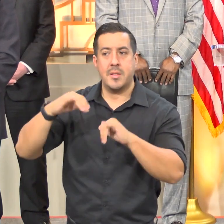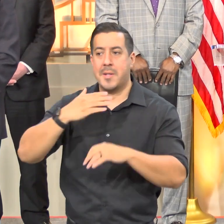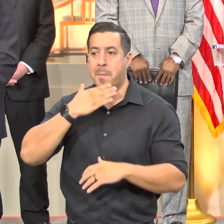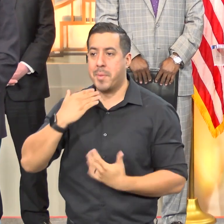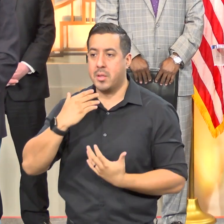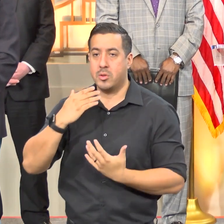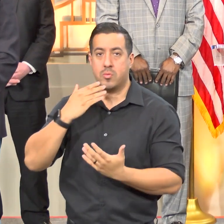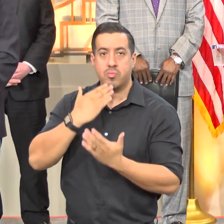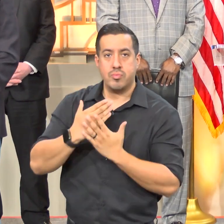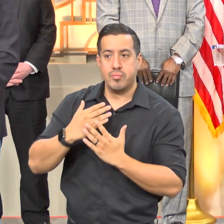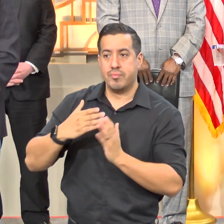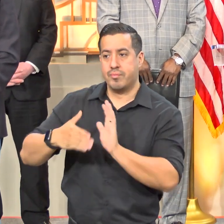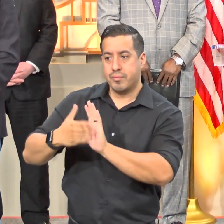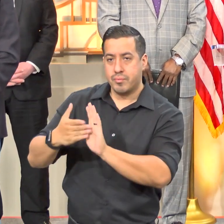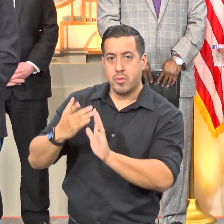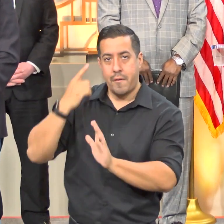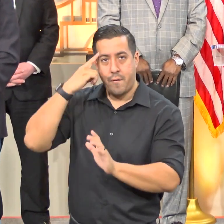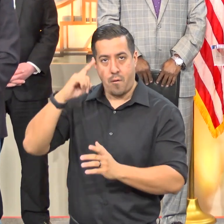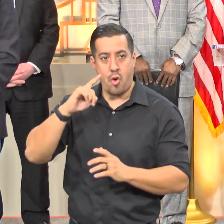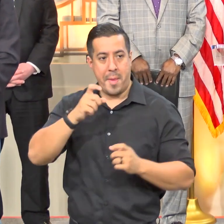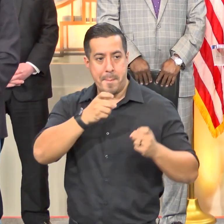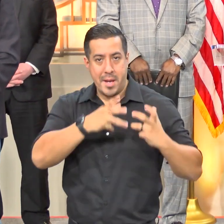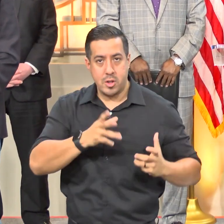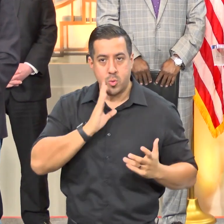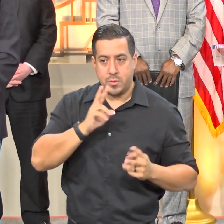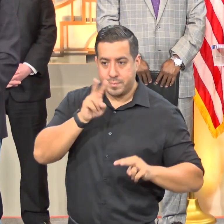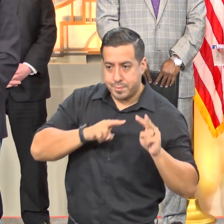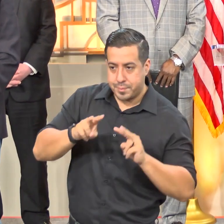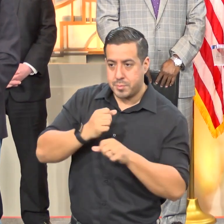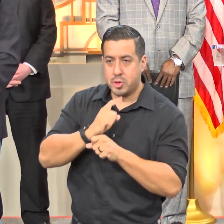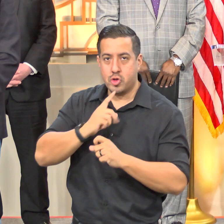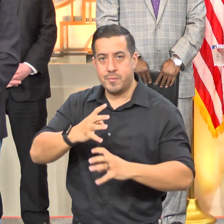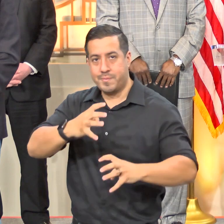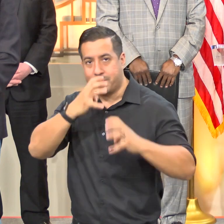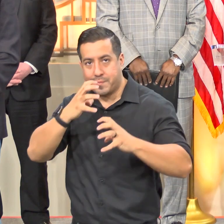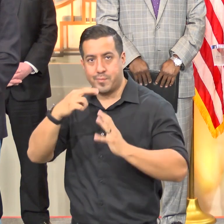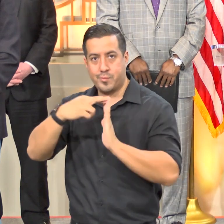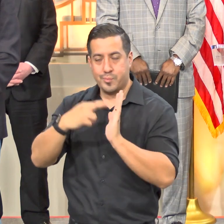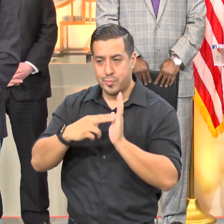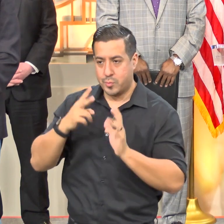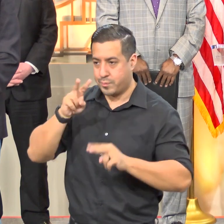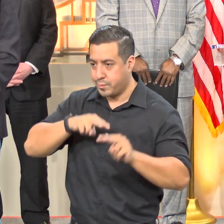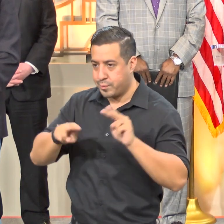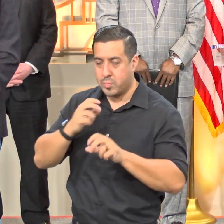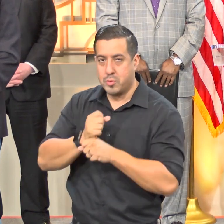enhance operational management and other event disciplines. Commissioner Garcia and I